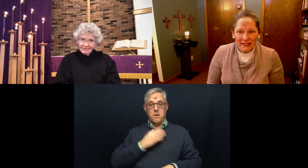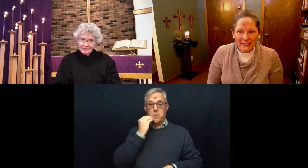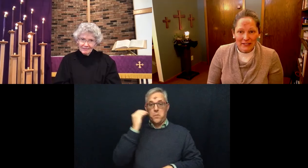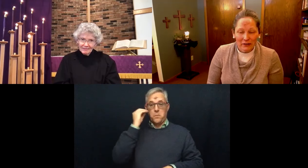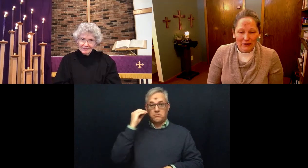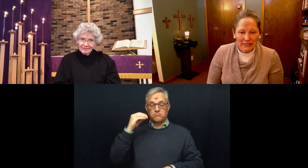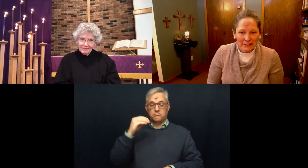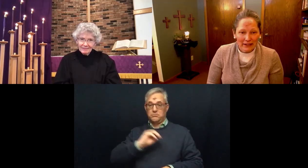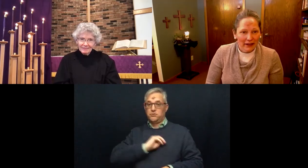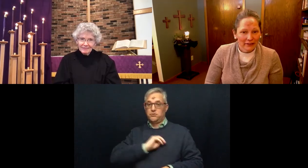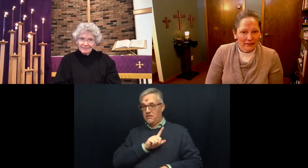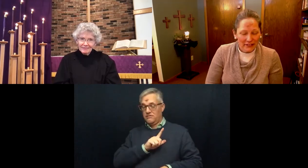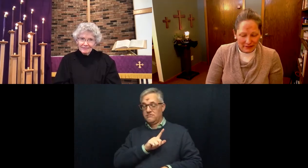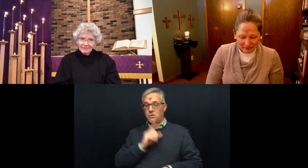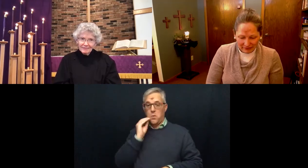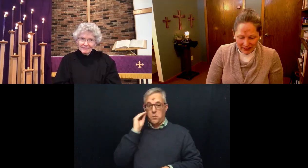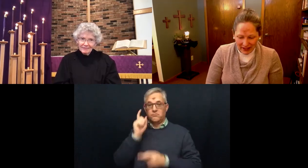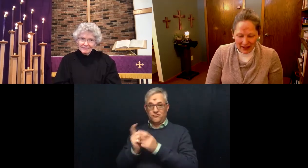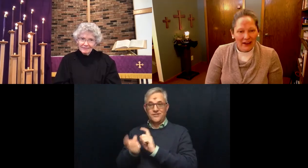Dorothy has our Lenten candles